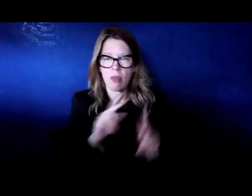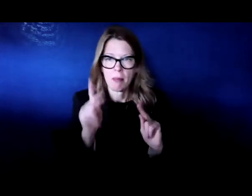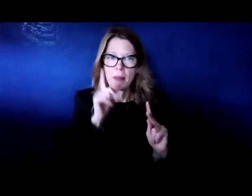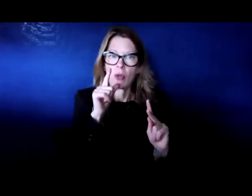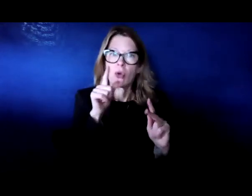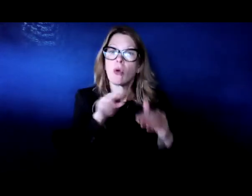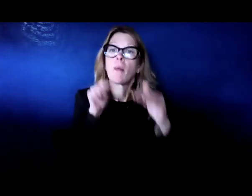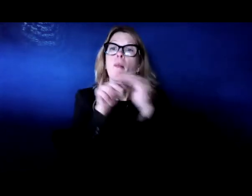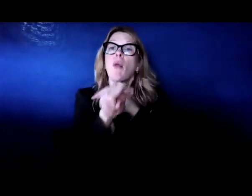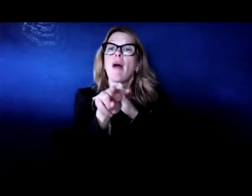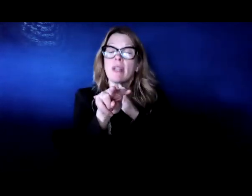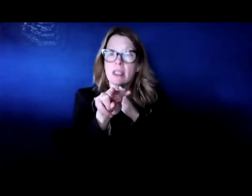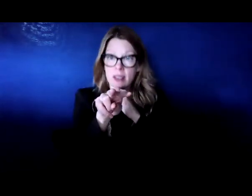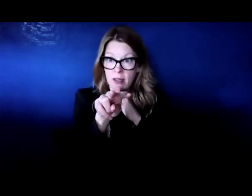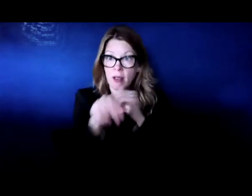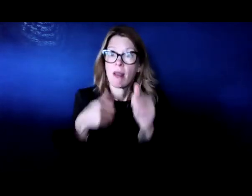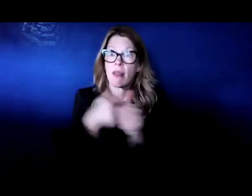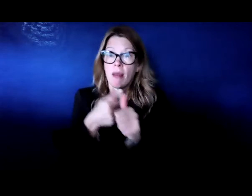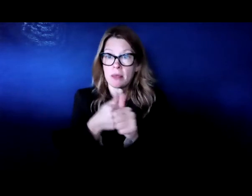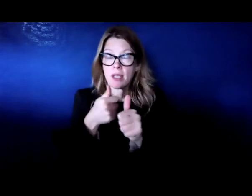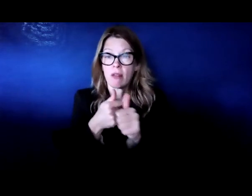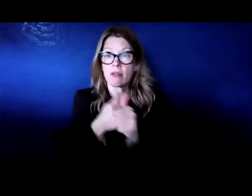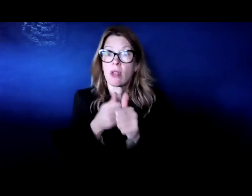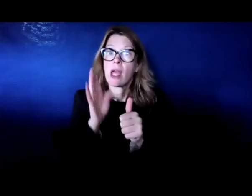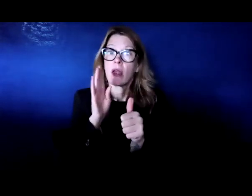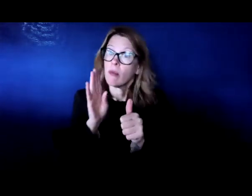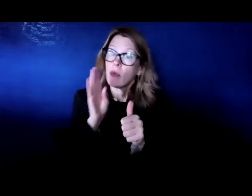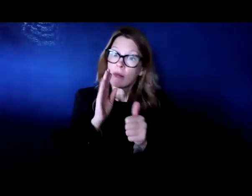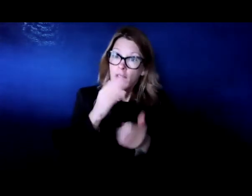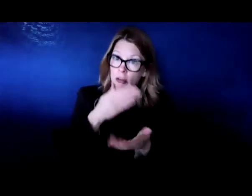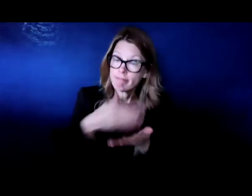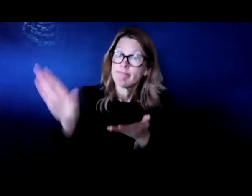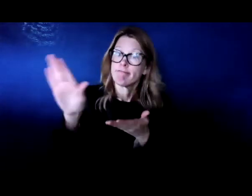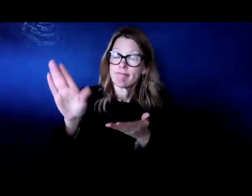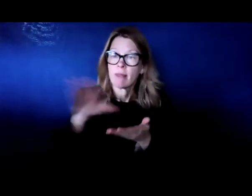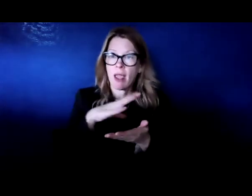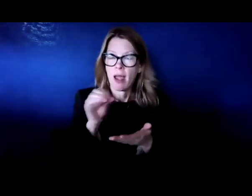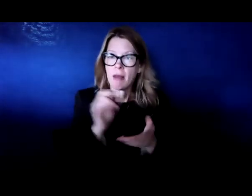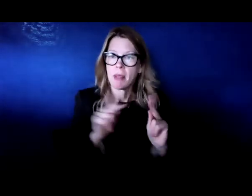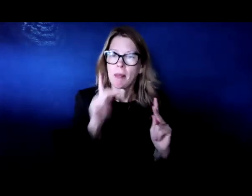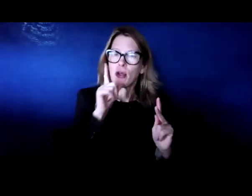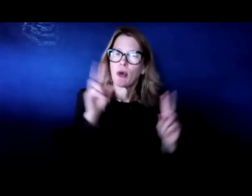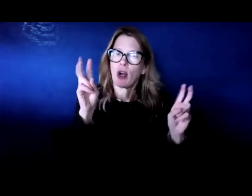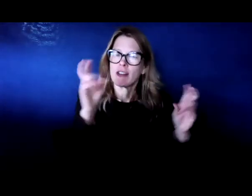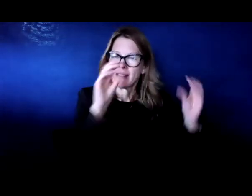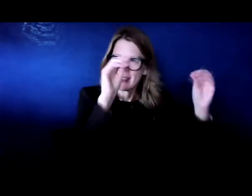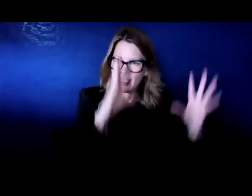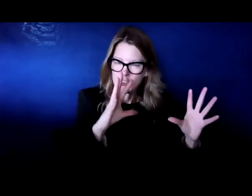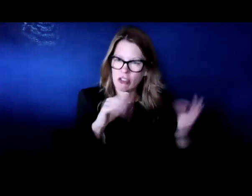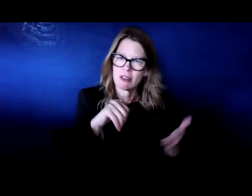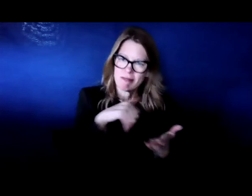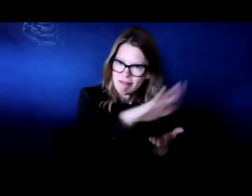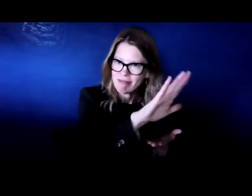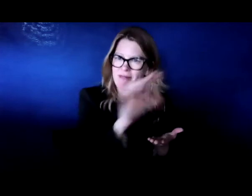tail. For those who led this people led them astray, and those who were led by them were left